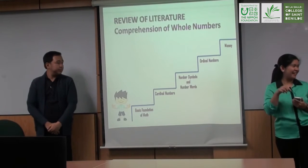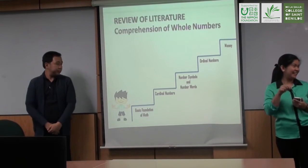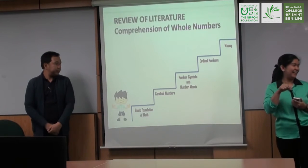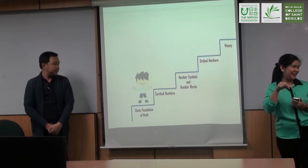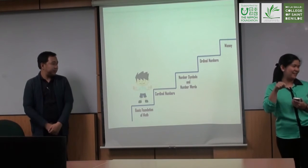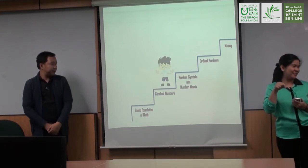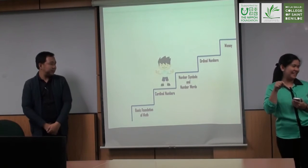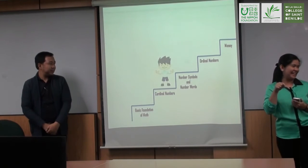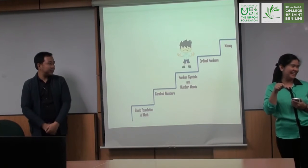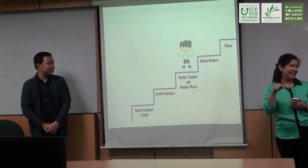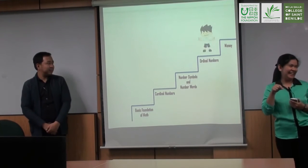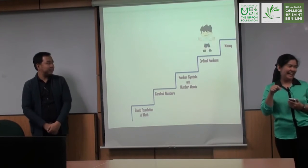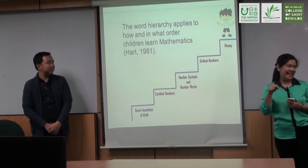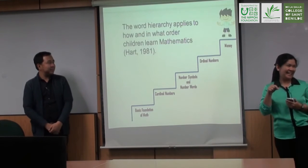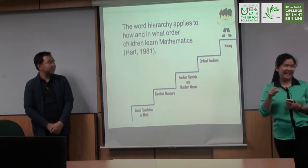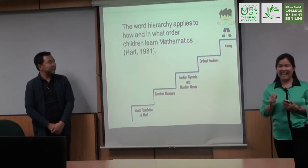So,